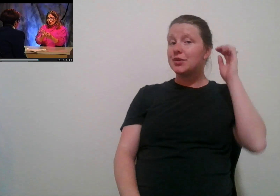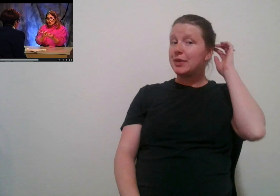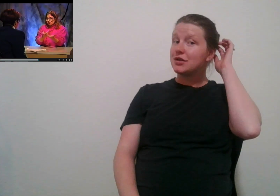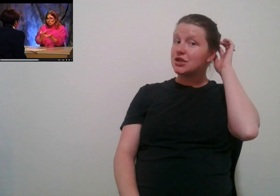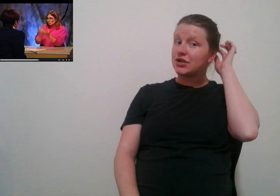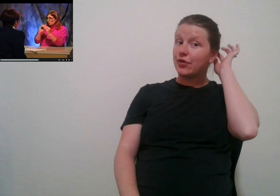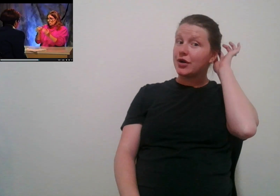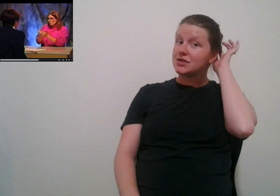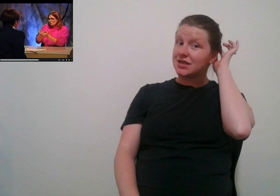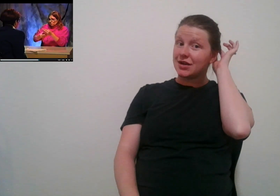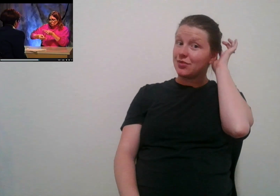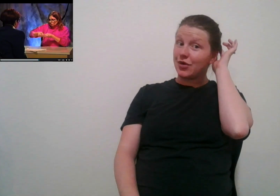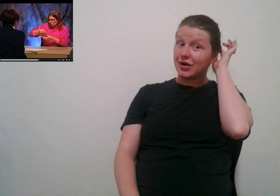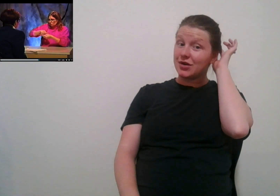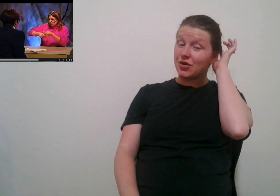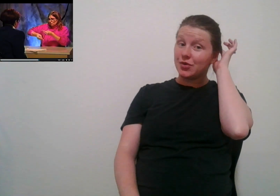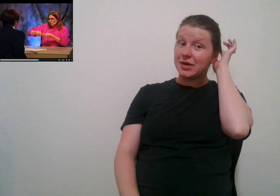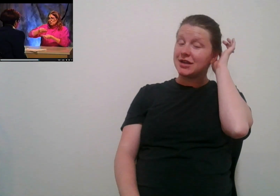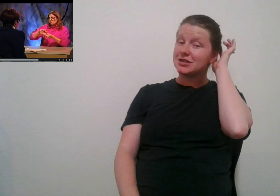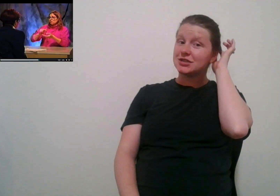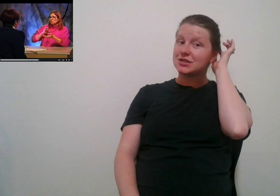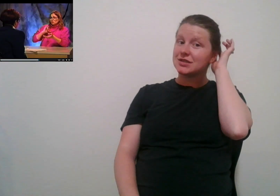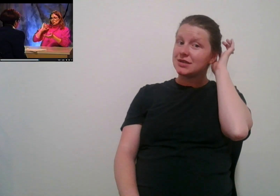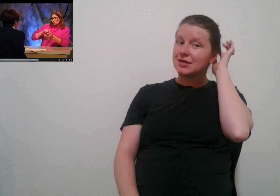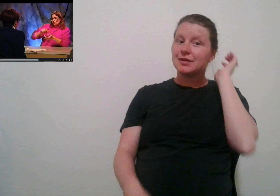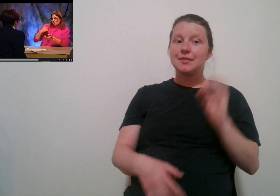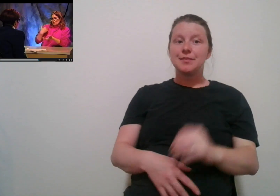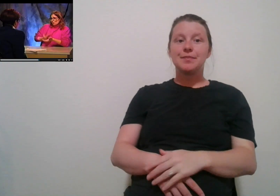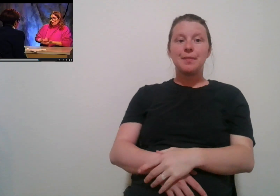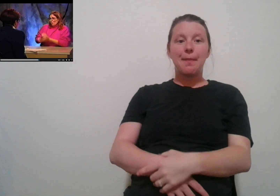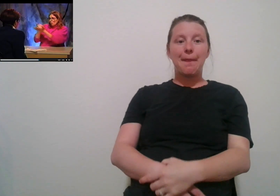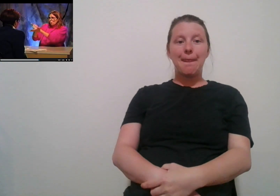Maybe if their parents are divorced, they're working a little much.